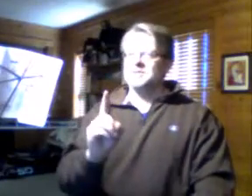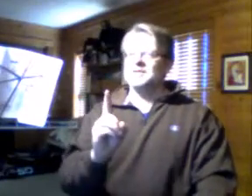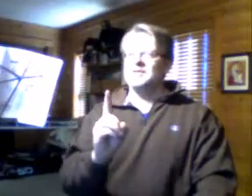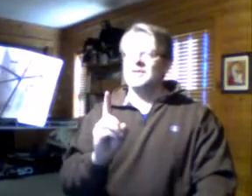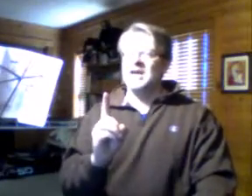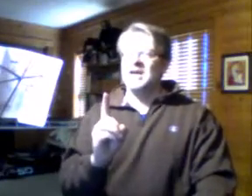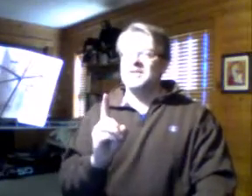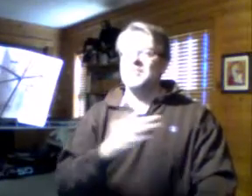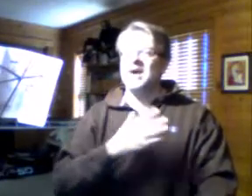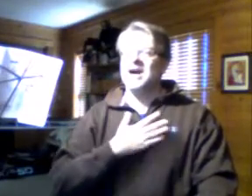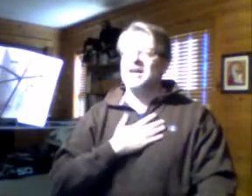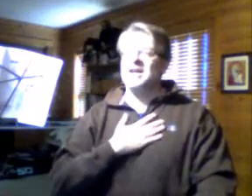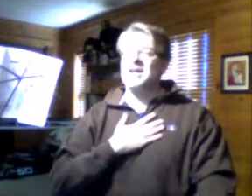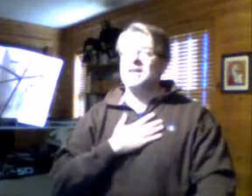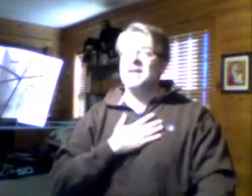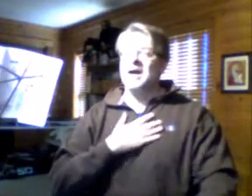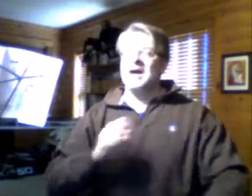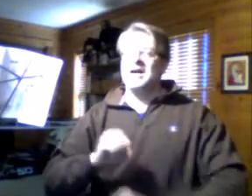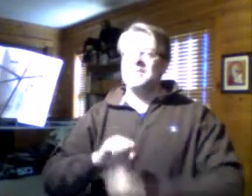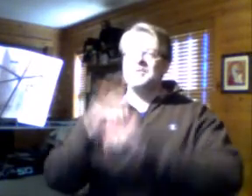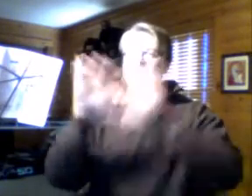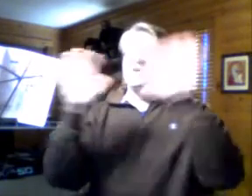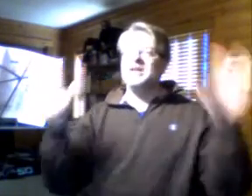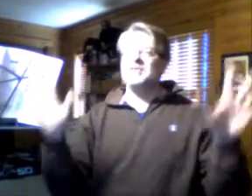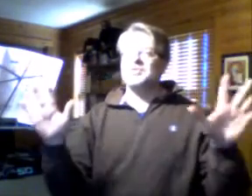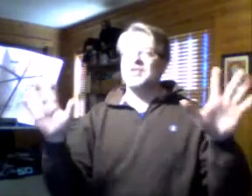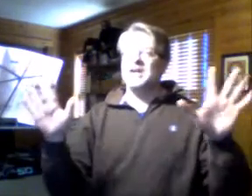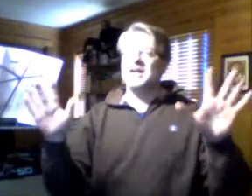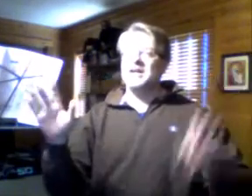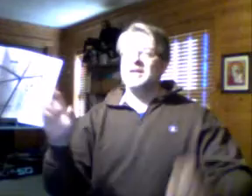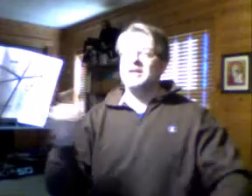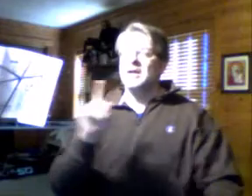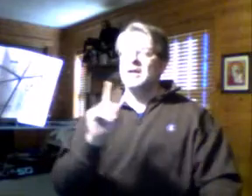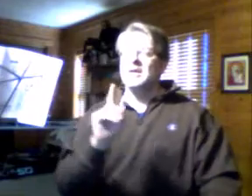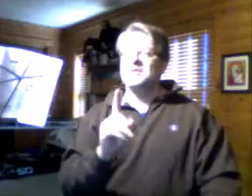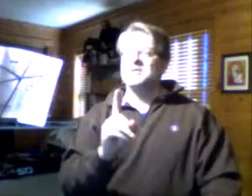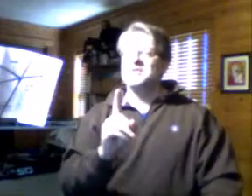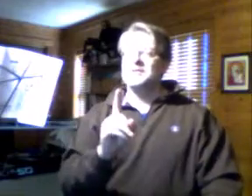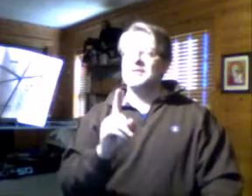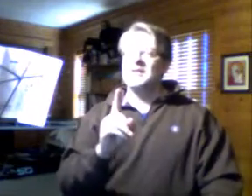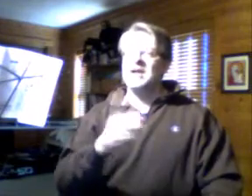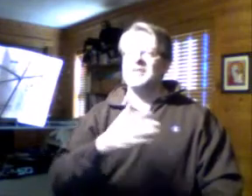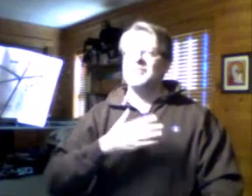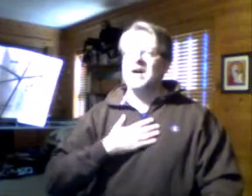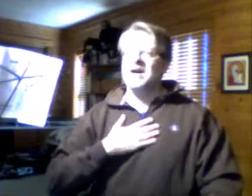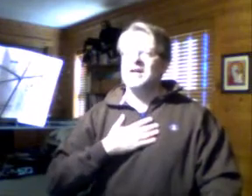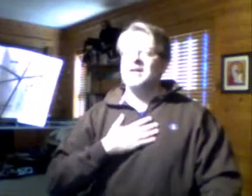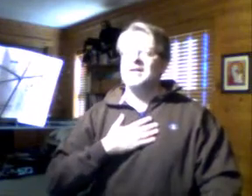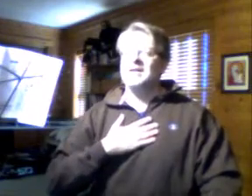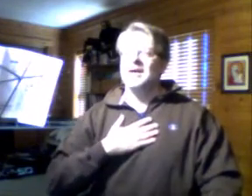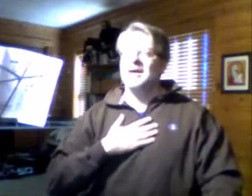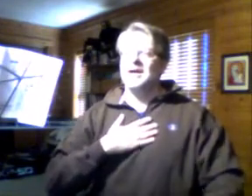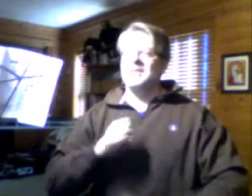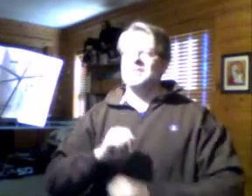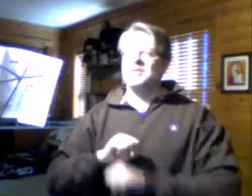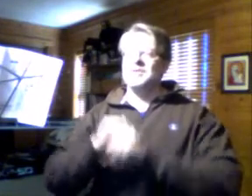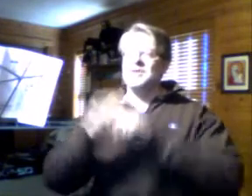This little light of mine, I'm gonna let it shine. This little light of mine, I'm gonna let